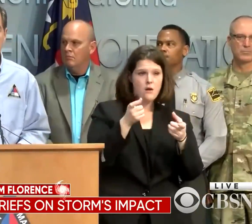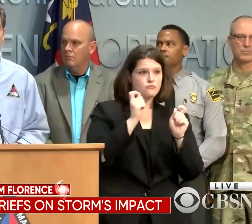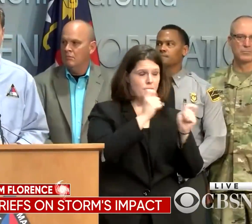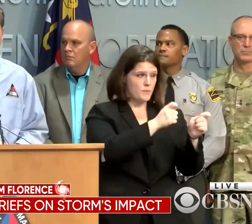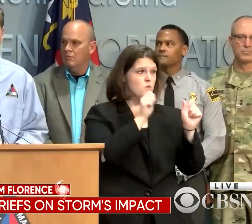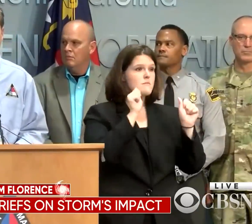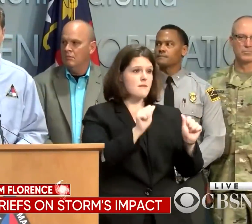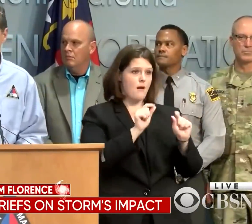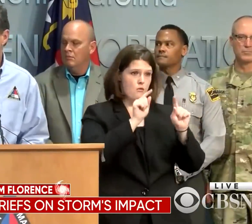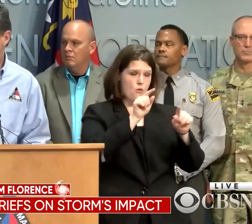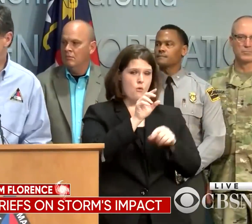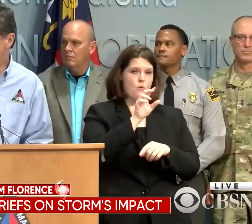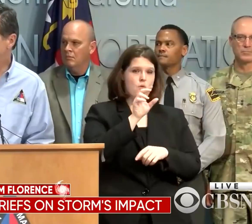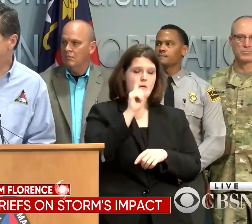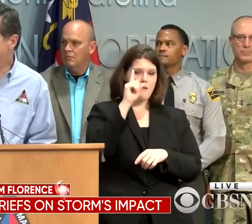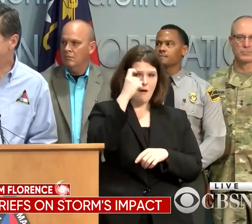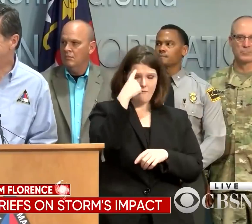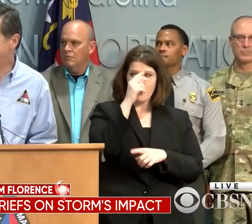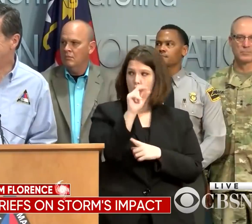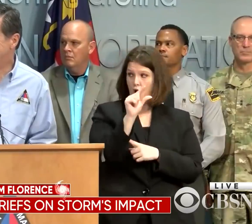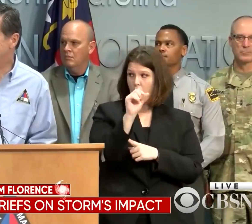can go online to